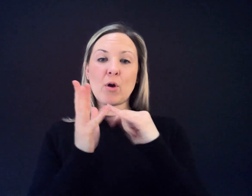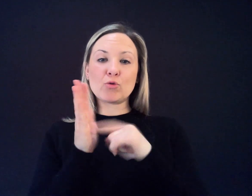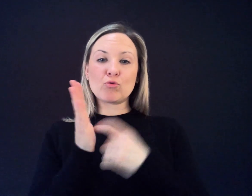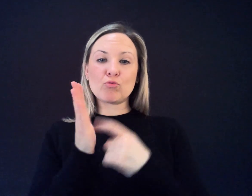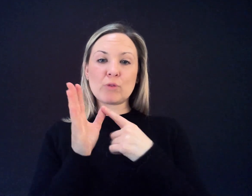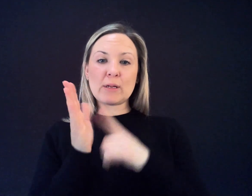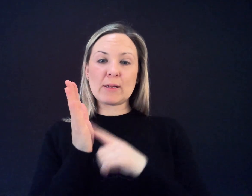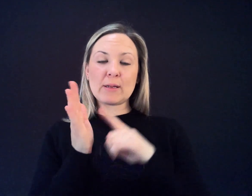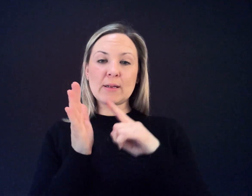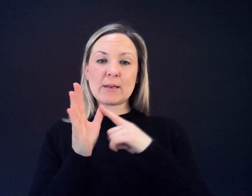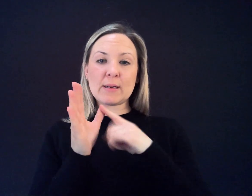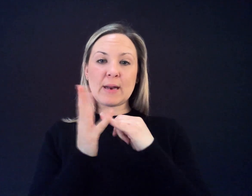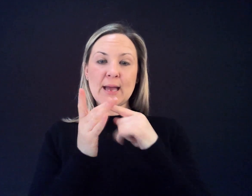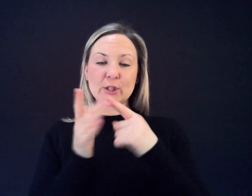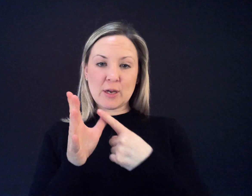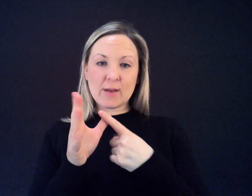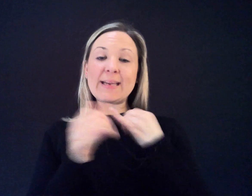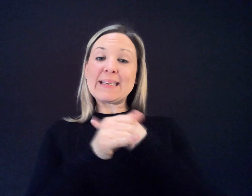International Charge Syndrome Awareness Day.